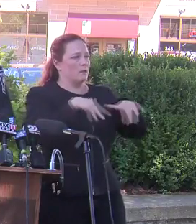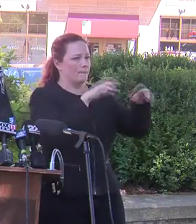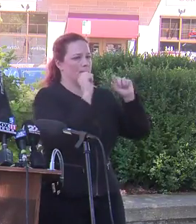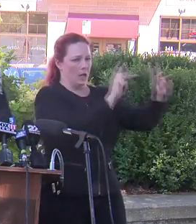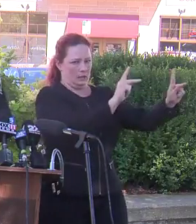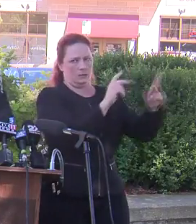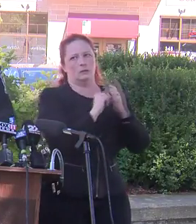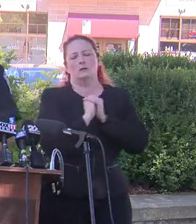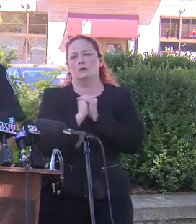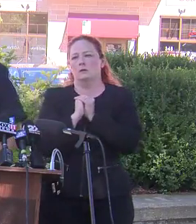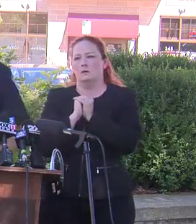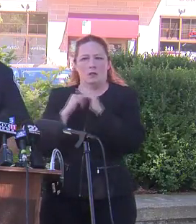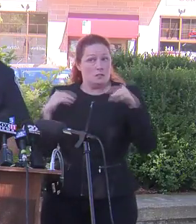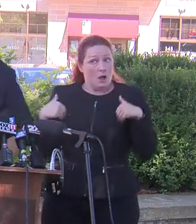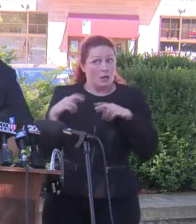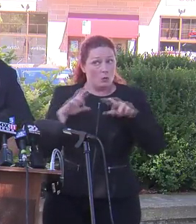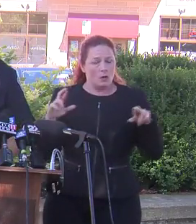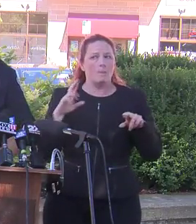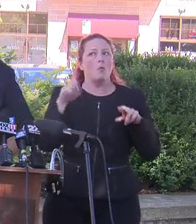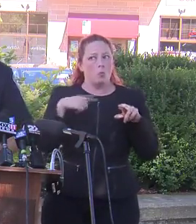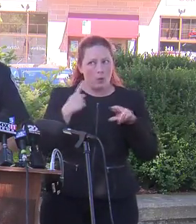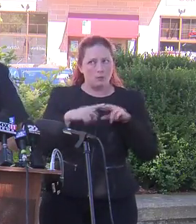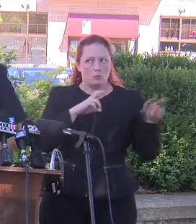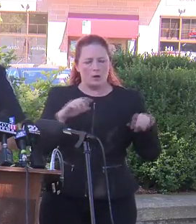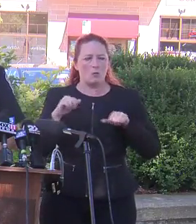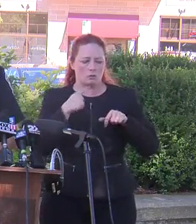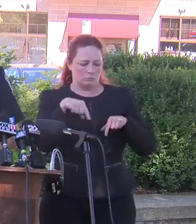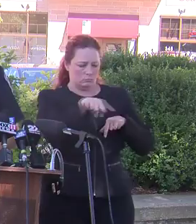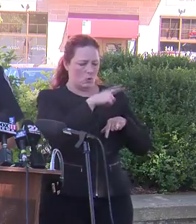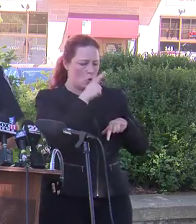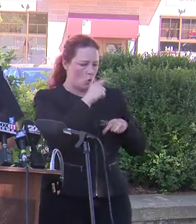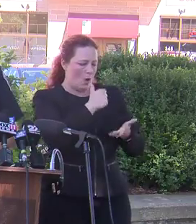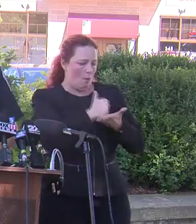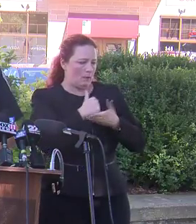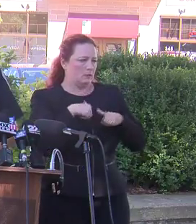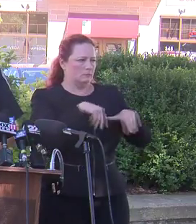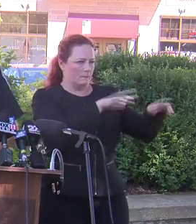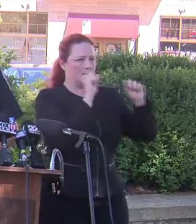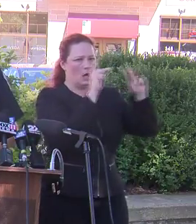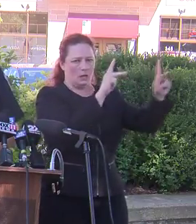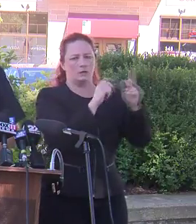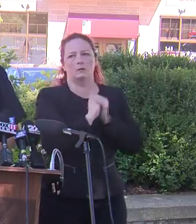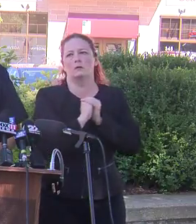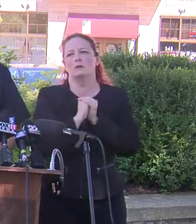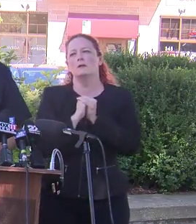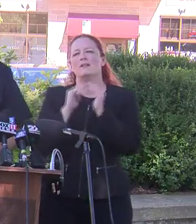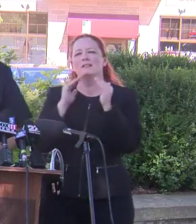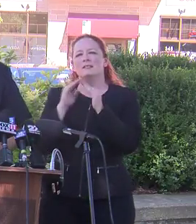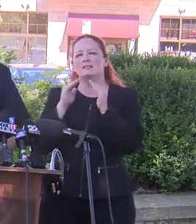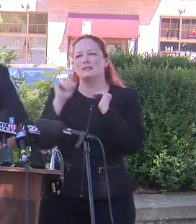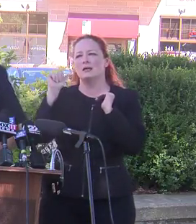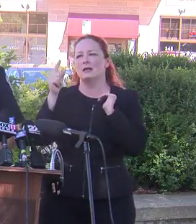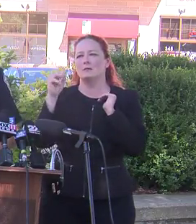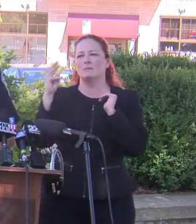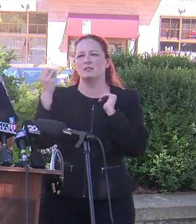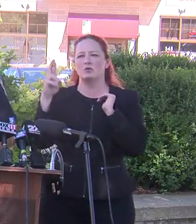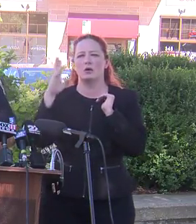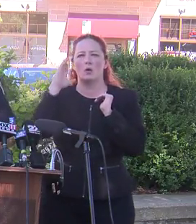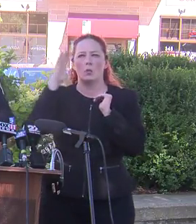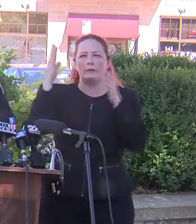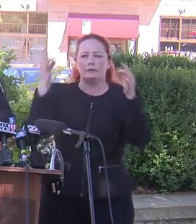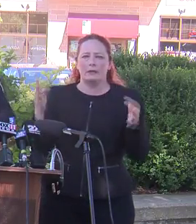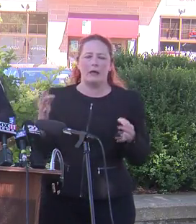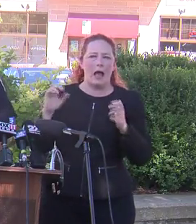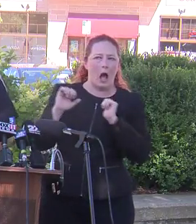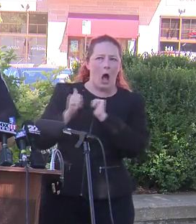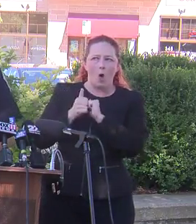relinquish law enforcement control of that perimeter fence. That will be handled through the city administrator's office, determining if they want to use private